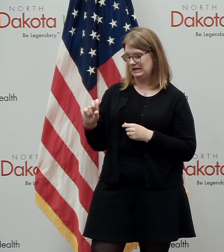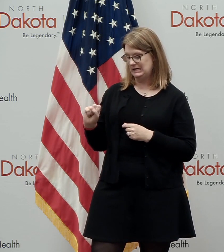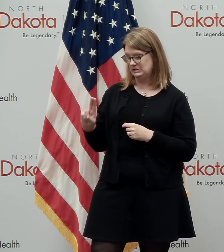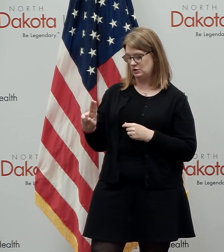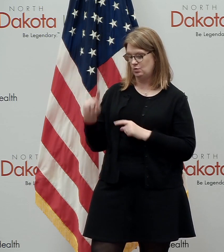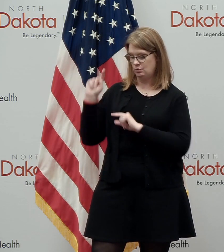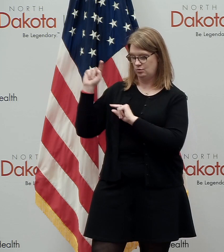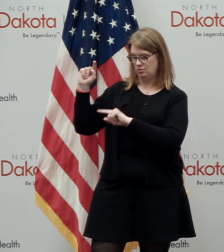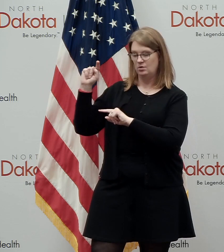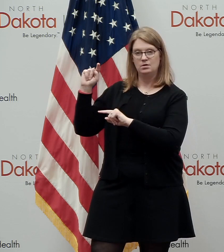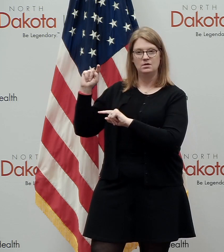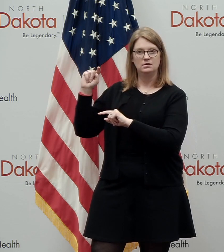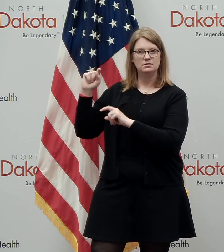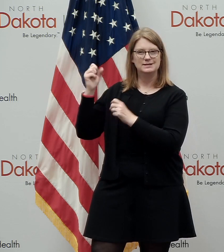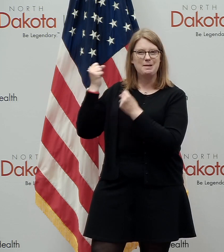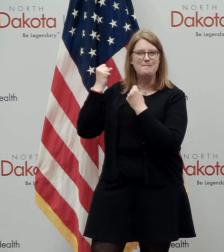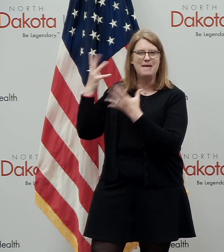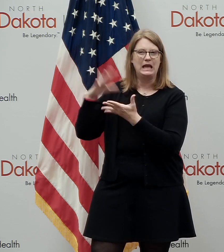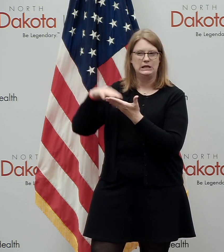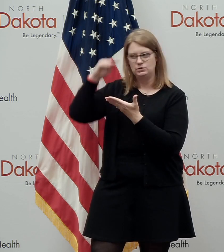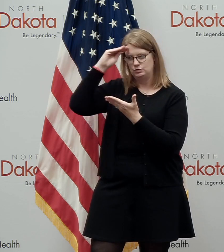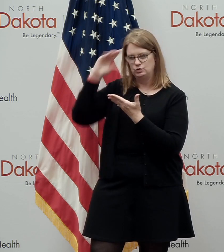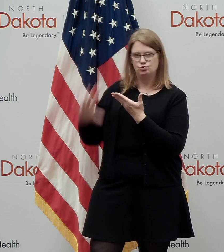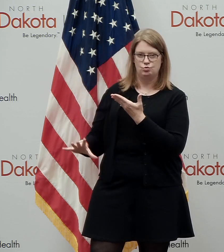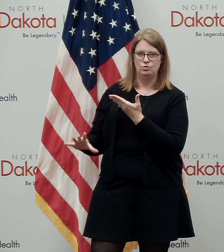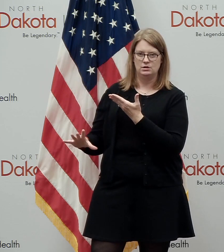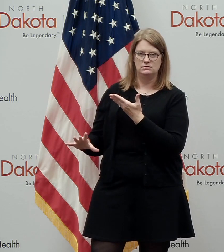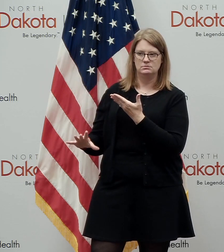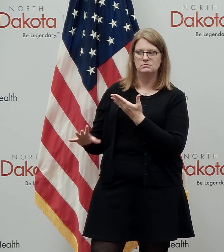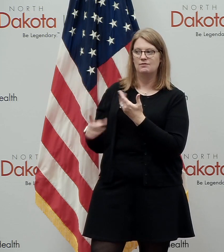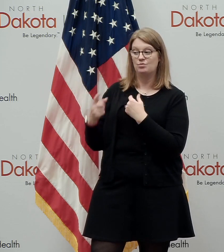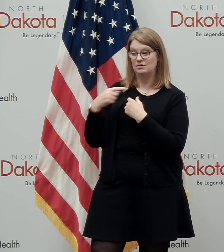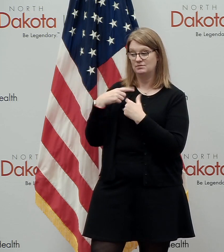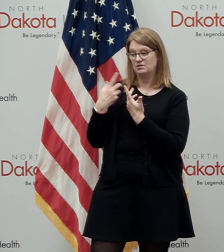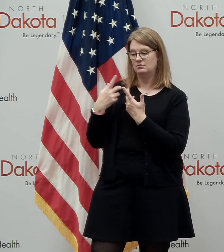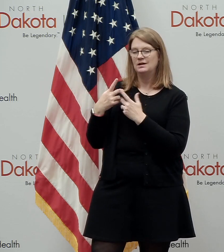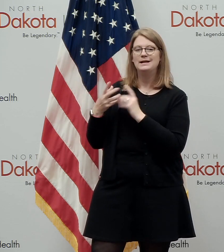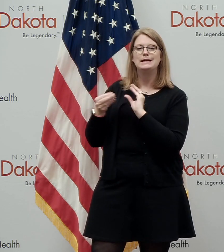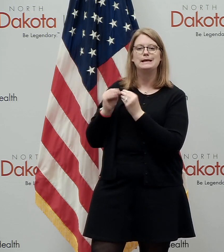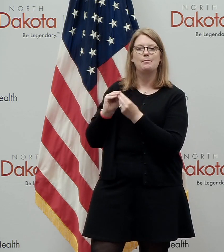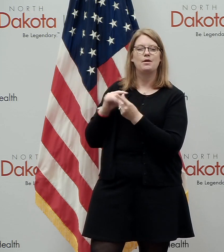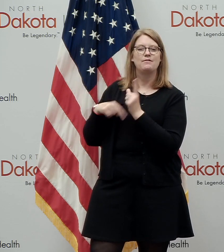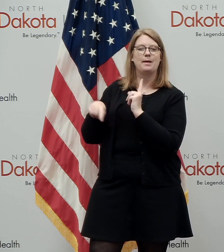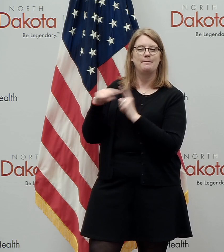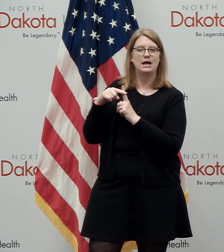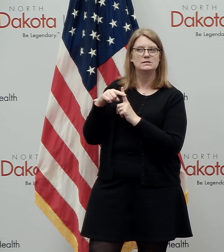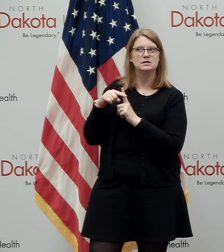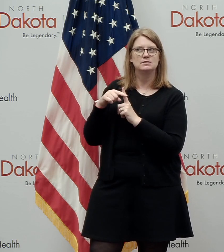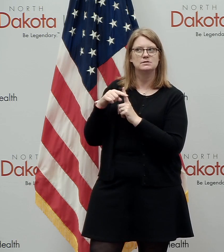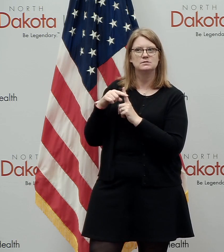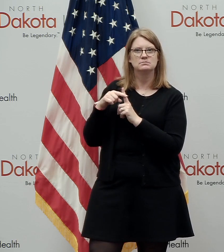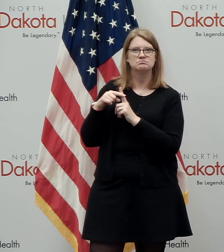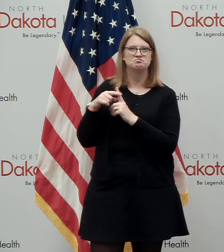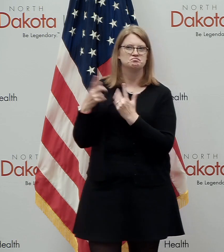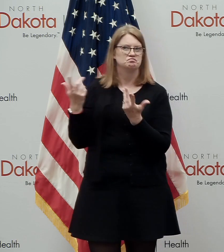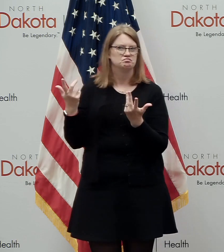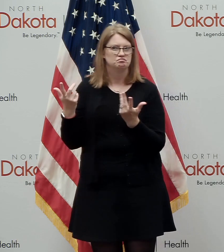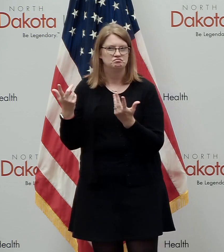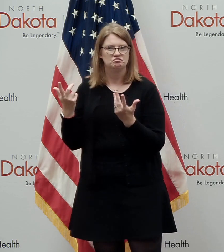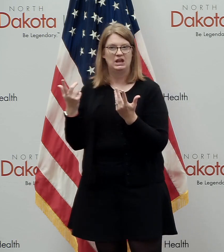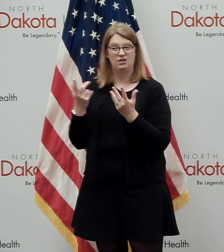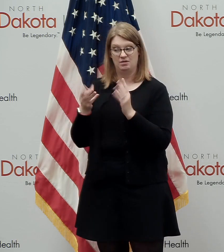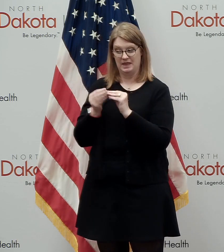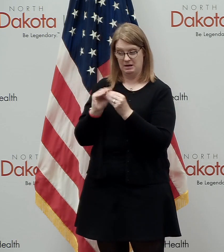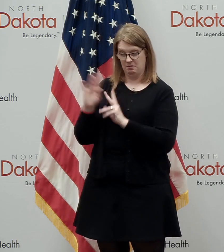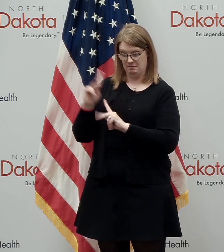referenced, we've got large enough student populations where if we're releasing positives, we're probably not the denominator of number of people